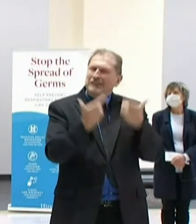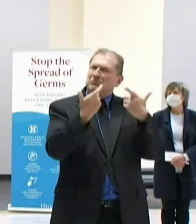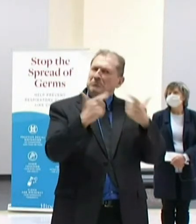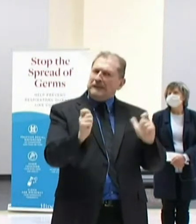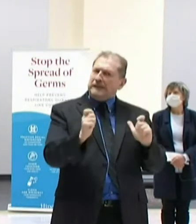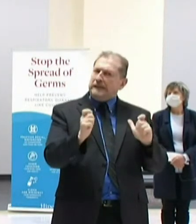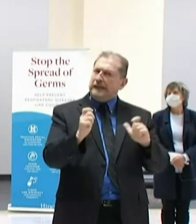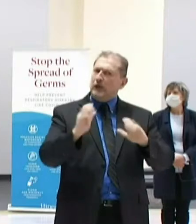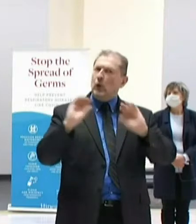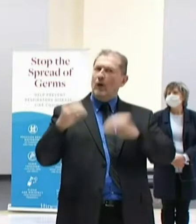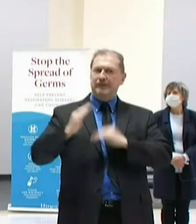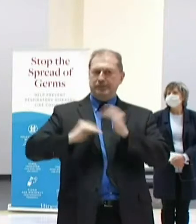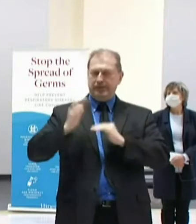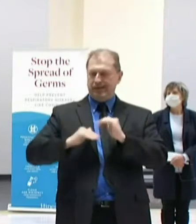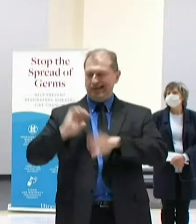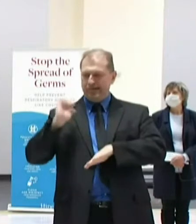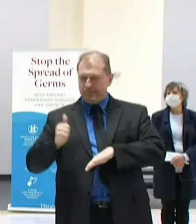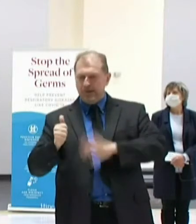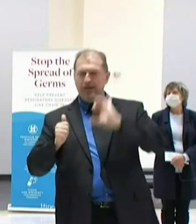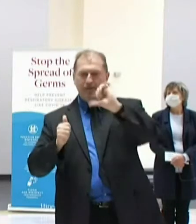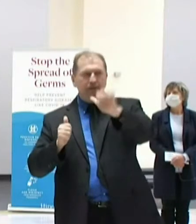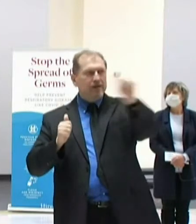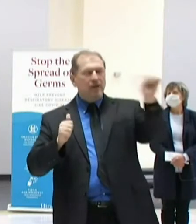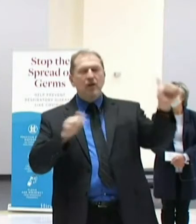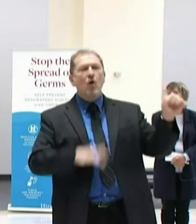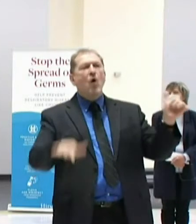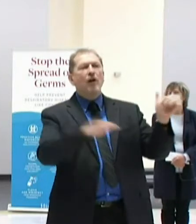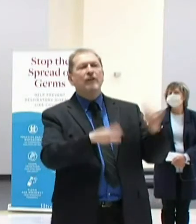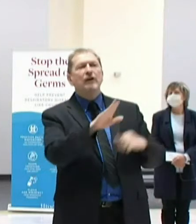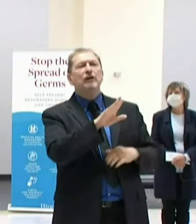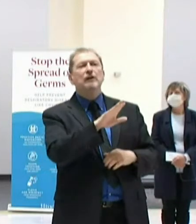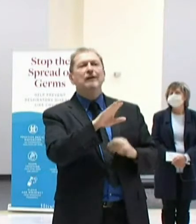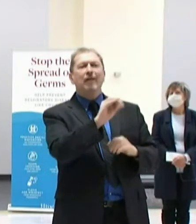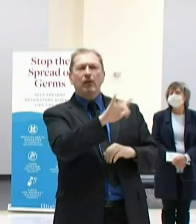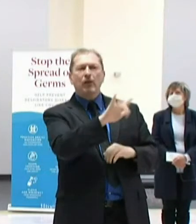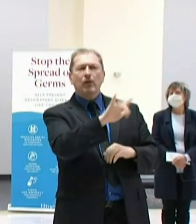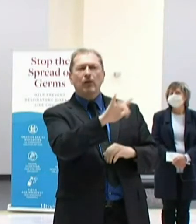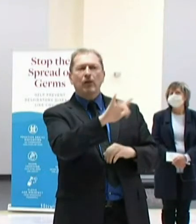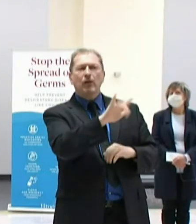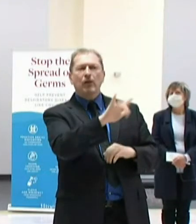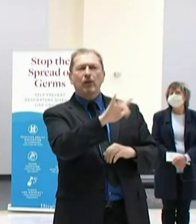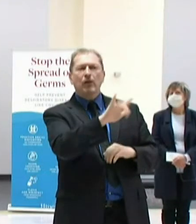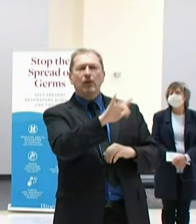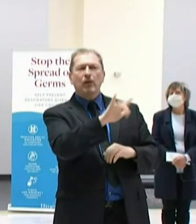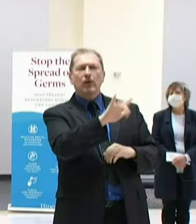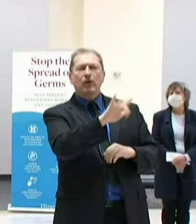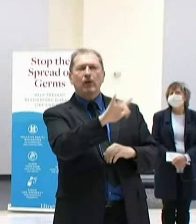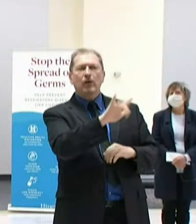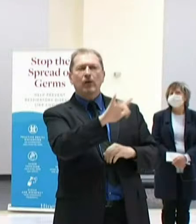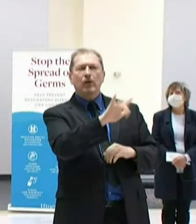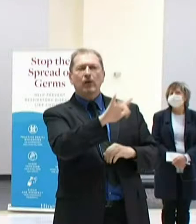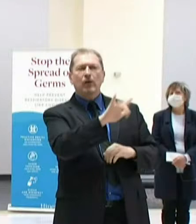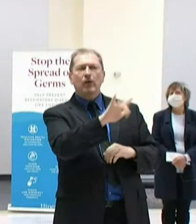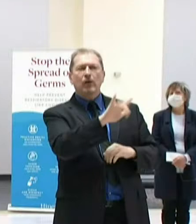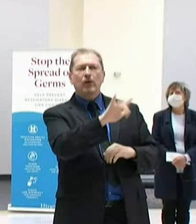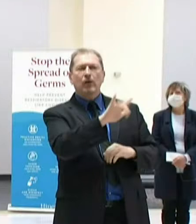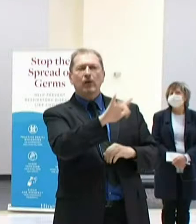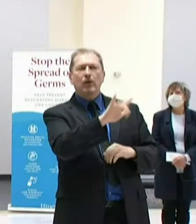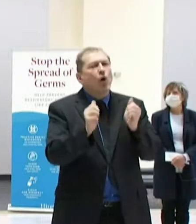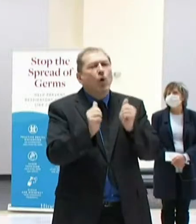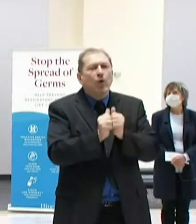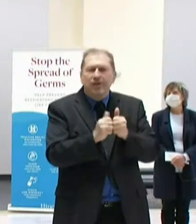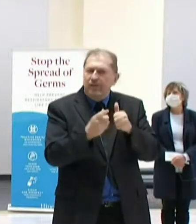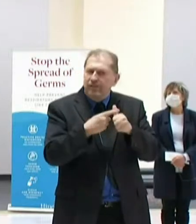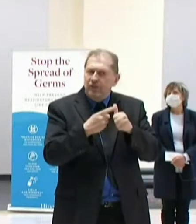commercial offices around the state, including the Merchandise Mart and Wrigley Building here in similar events. The state of